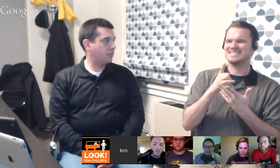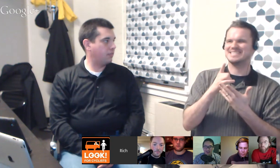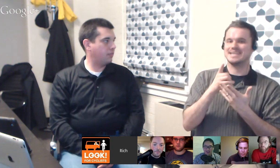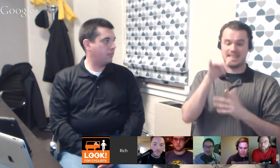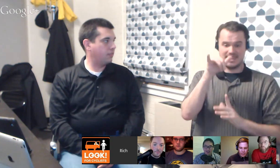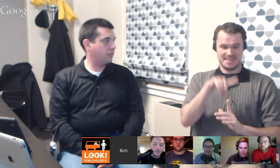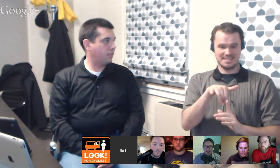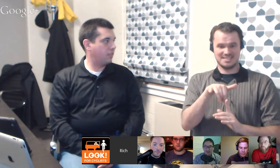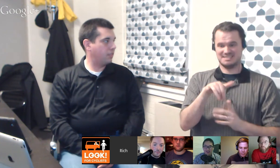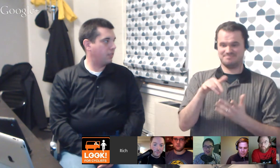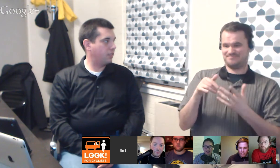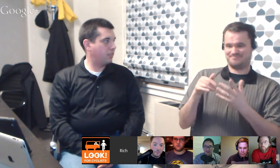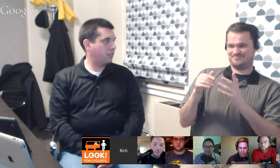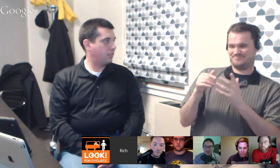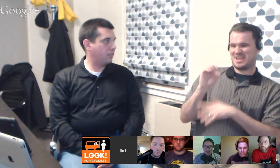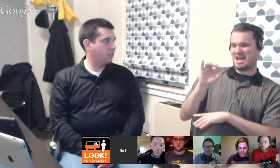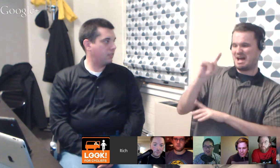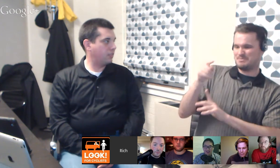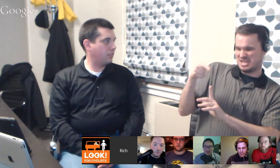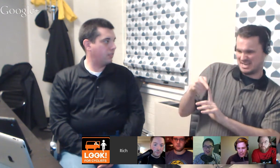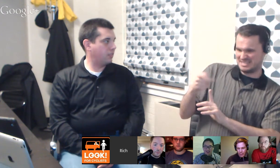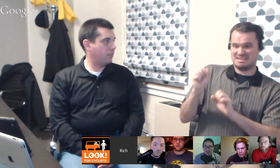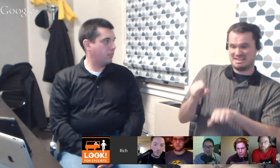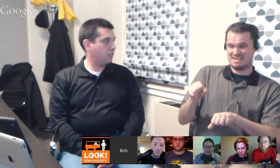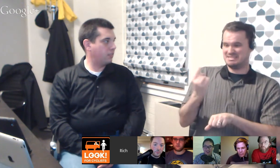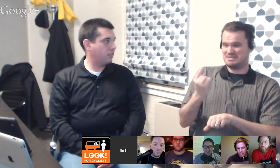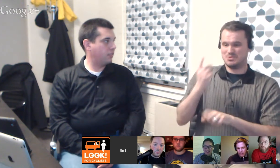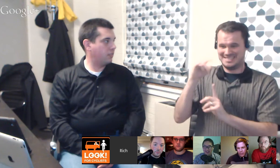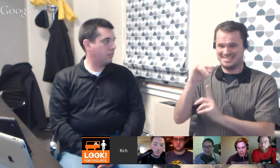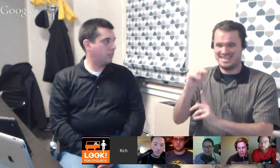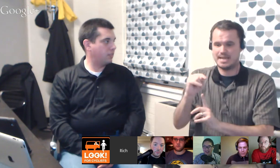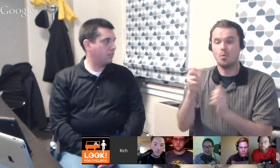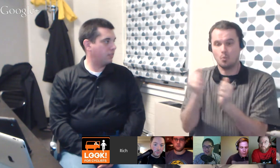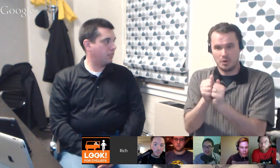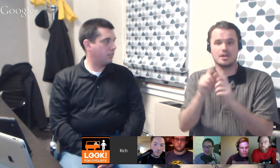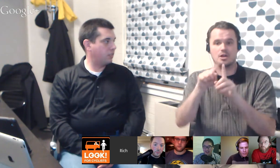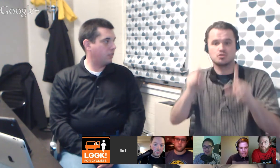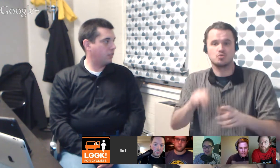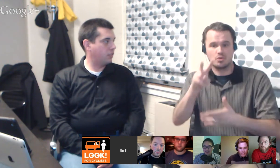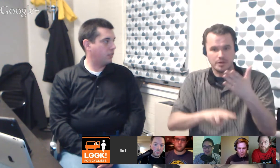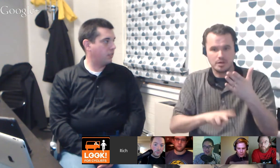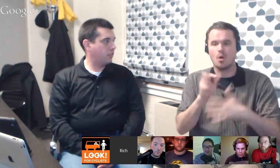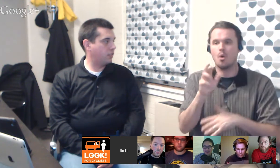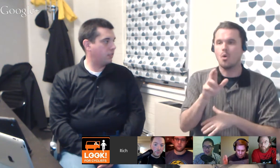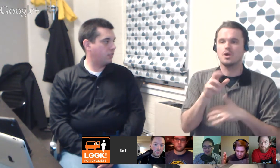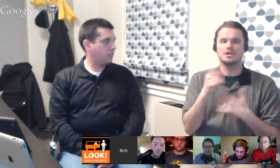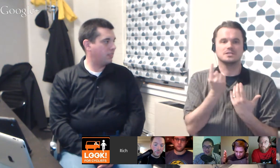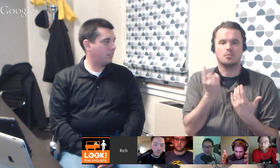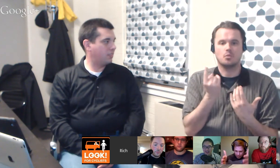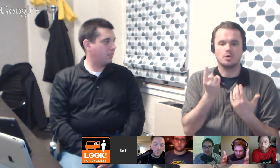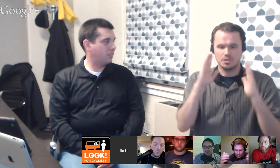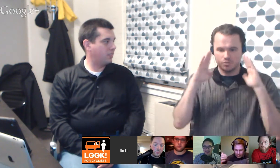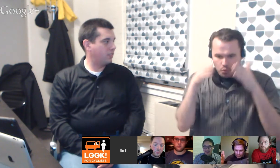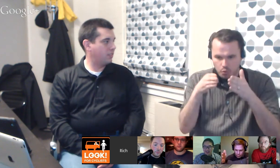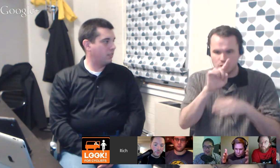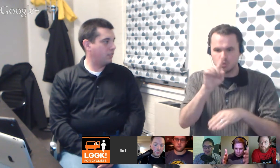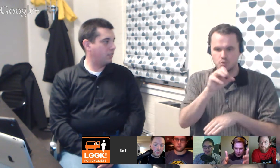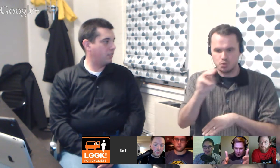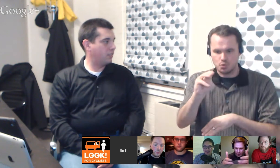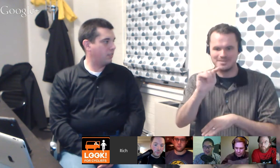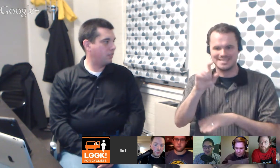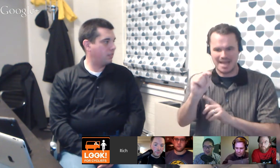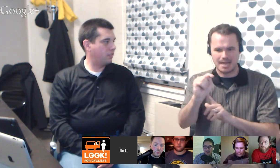this widget even perceivable by somebody, say, using a screen reader, or say somebody's using zoom text, right? And they're